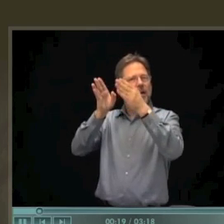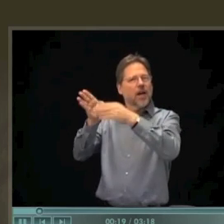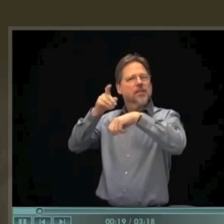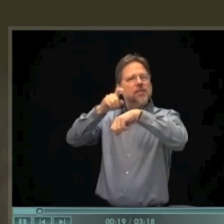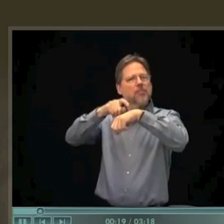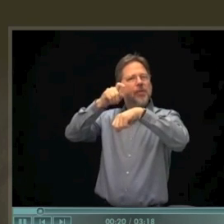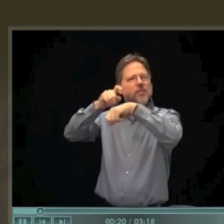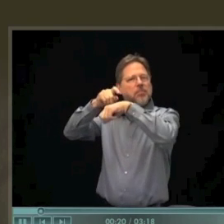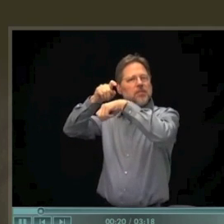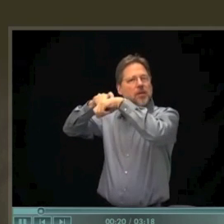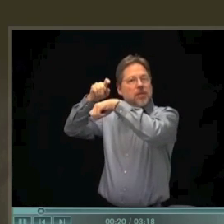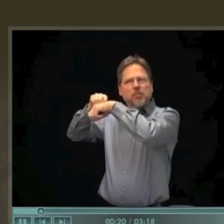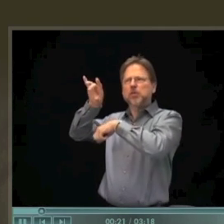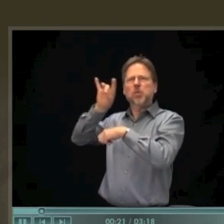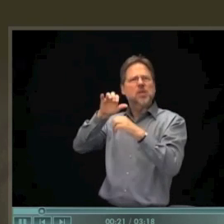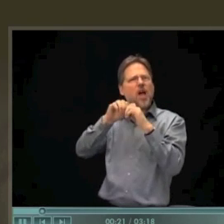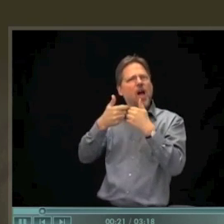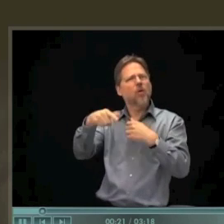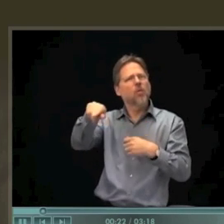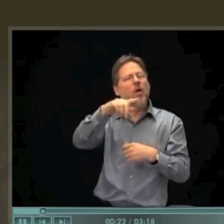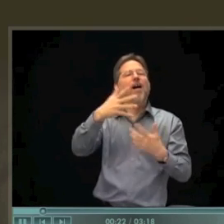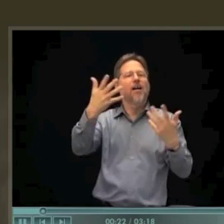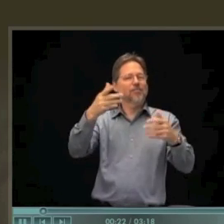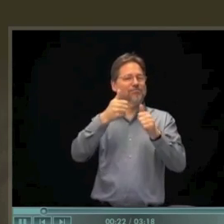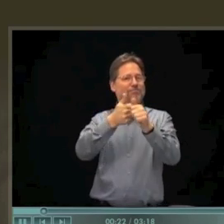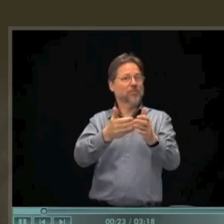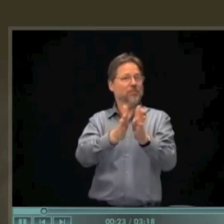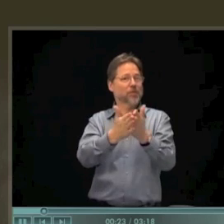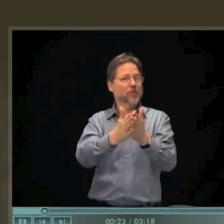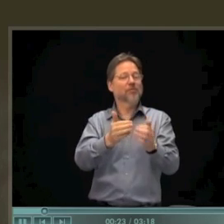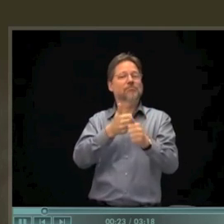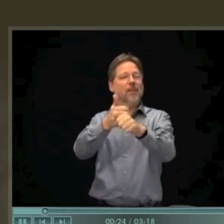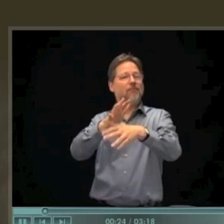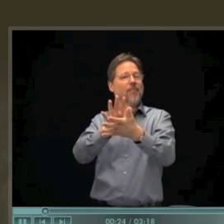these signs change, we call it periodization.